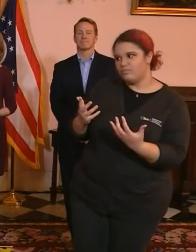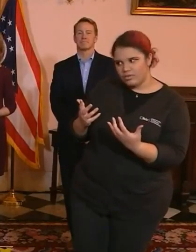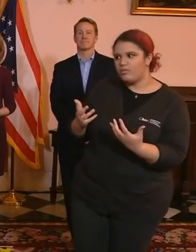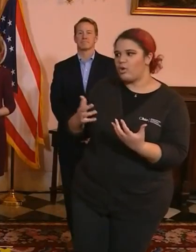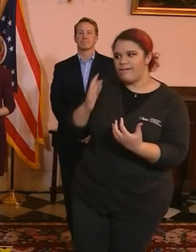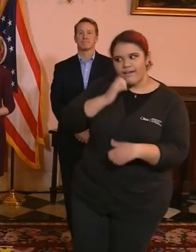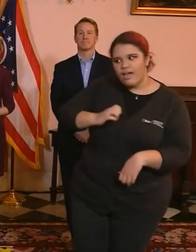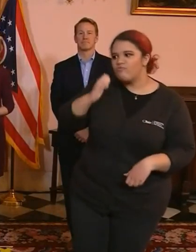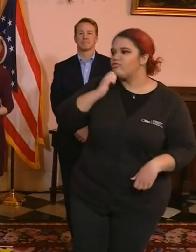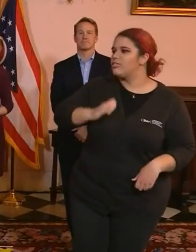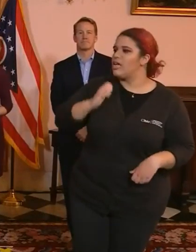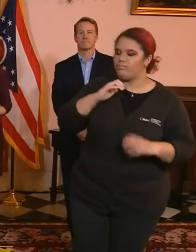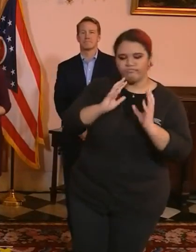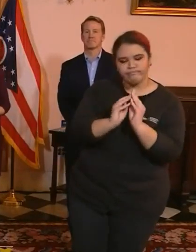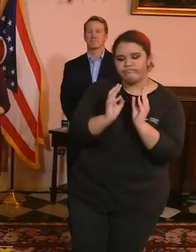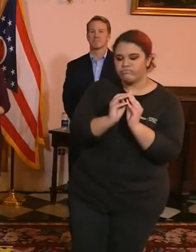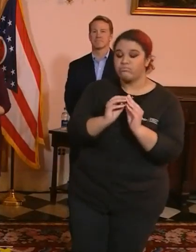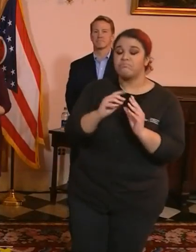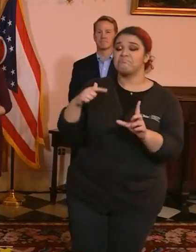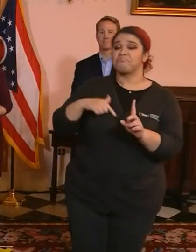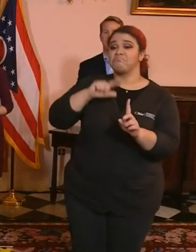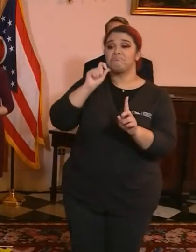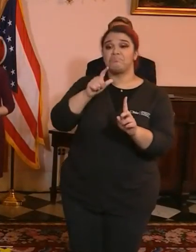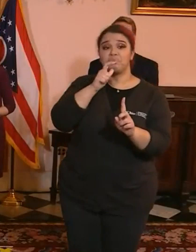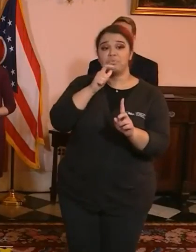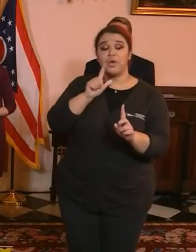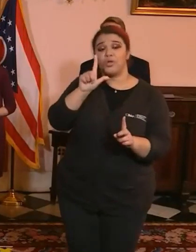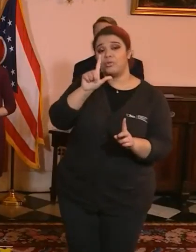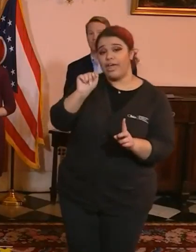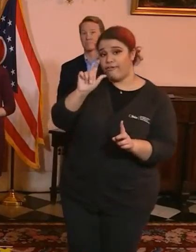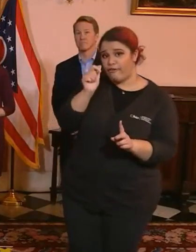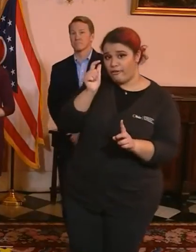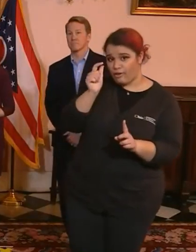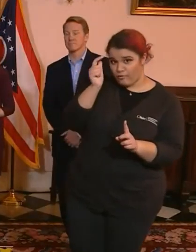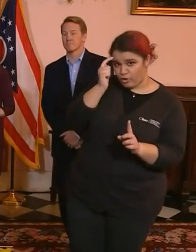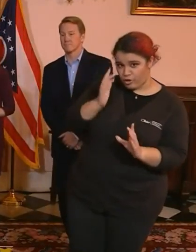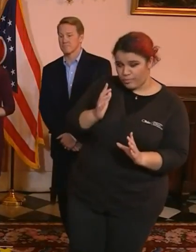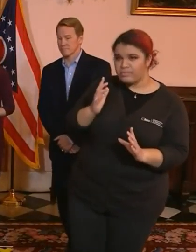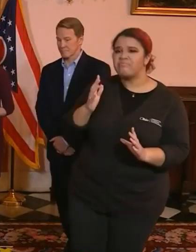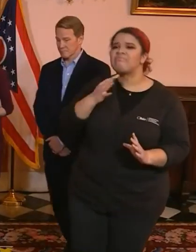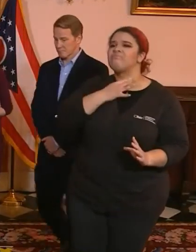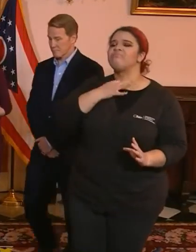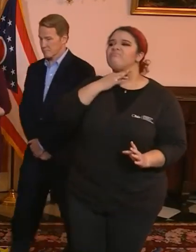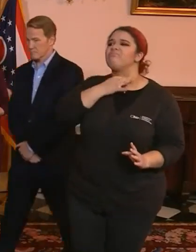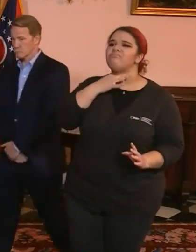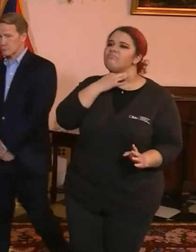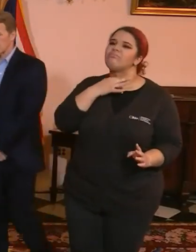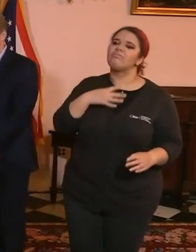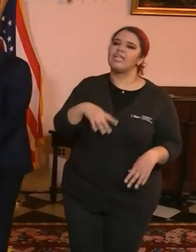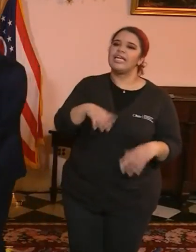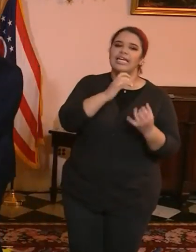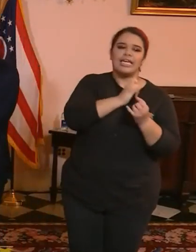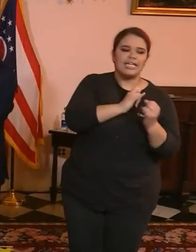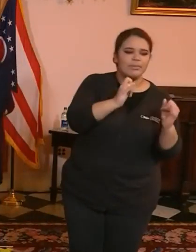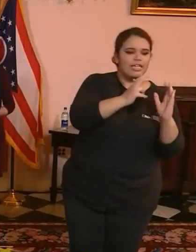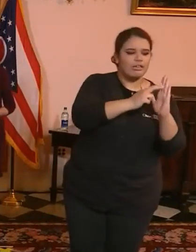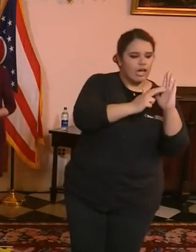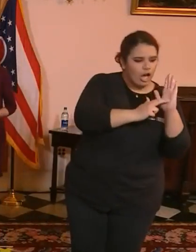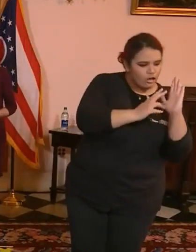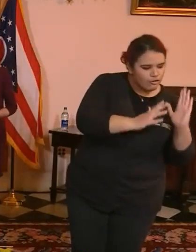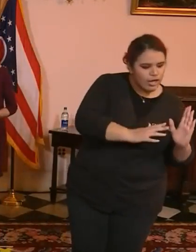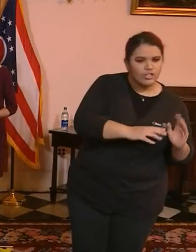Ohio. My question is for the Lieutenant Governor. Have there been any plans for independent contractors, for tipped workers, and also of the